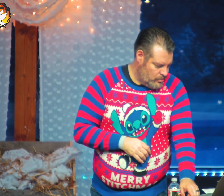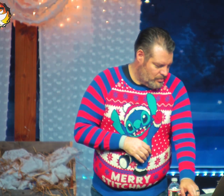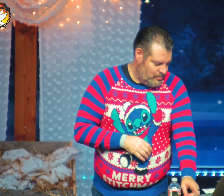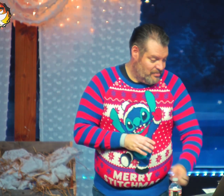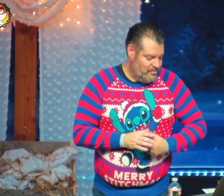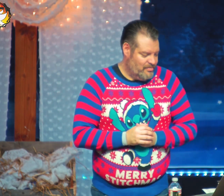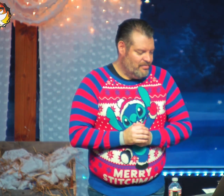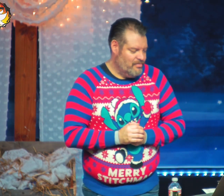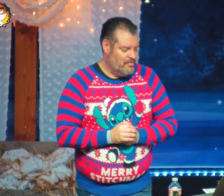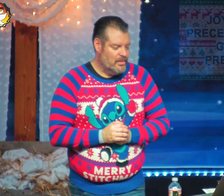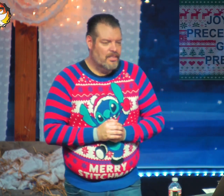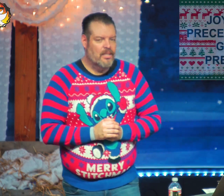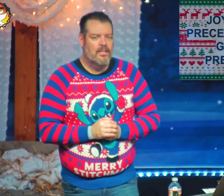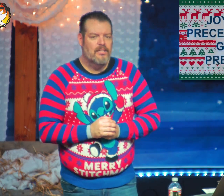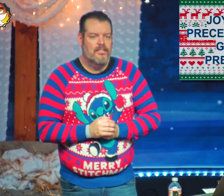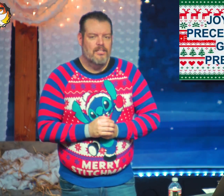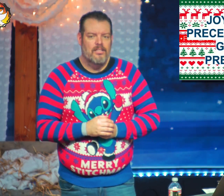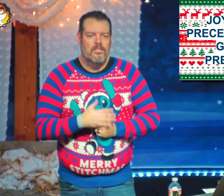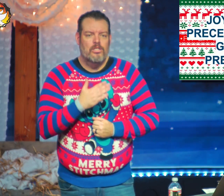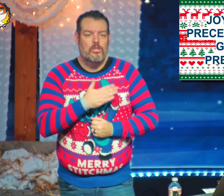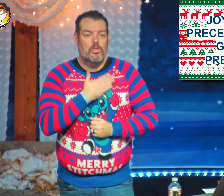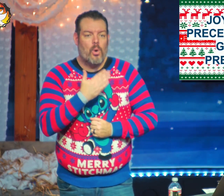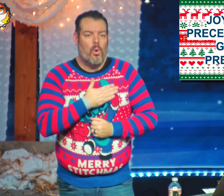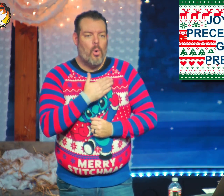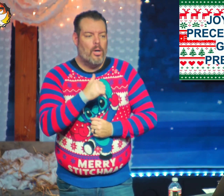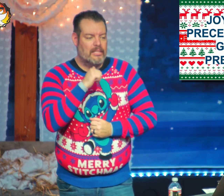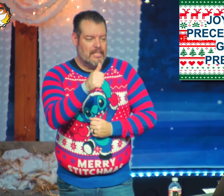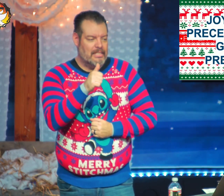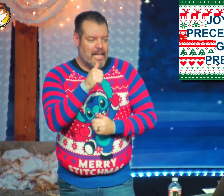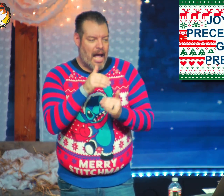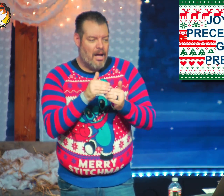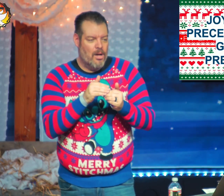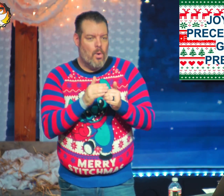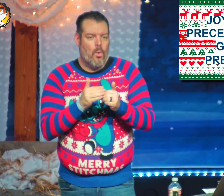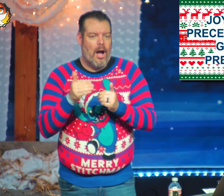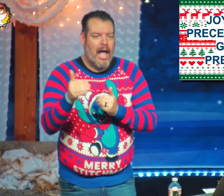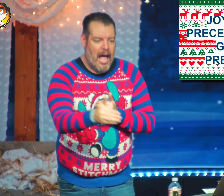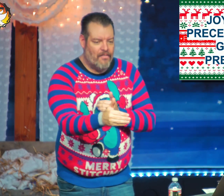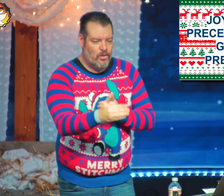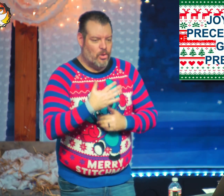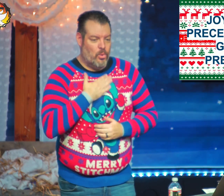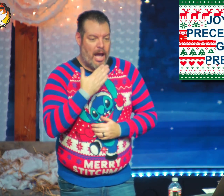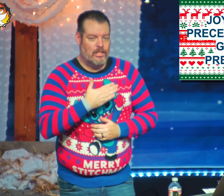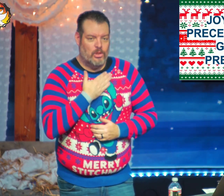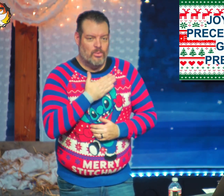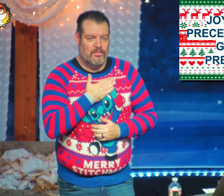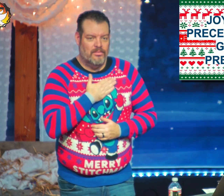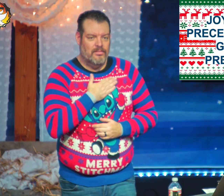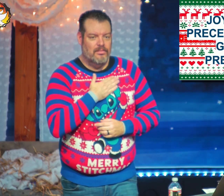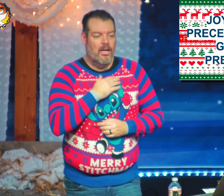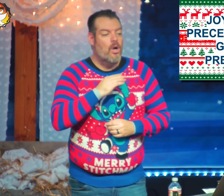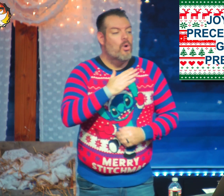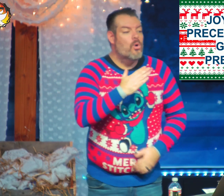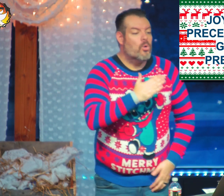my family, my friends. And most importantly, thank you for your son, Jesus Christ. Think about him.